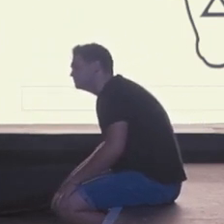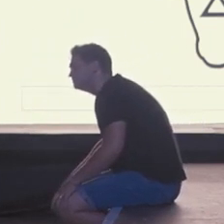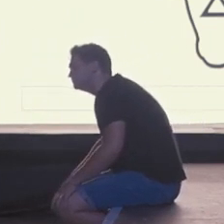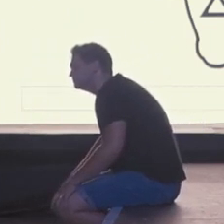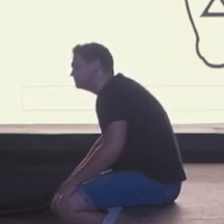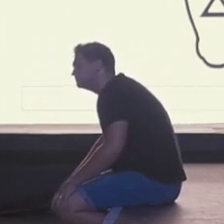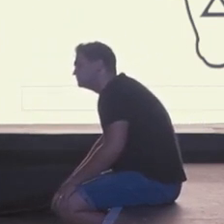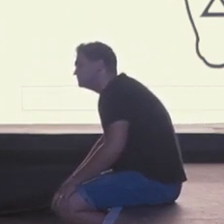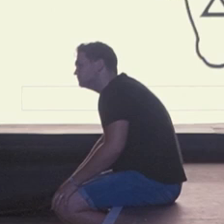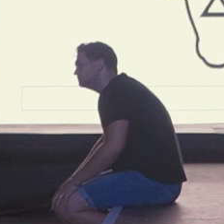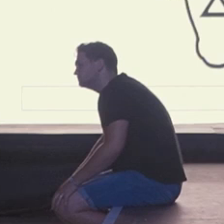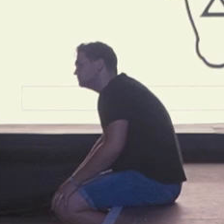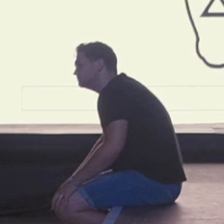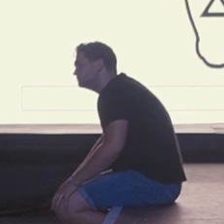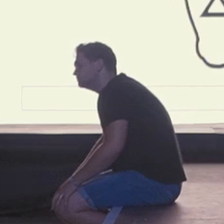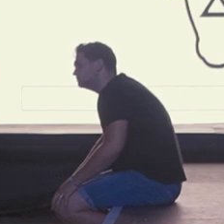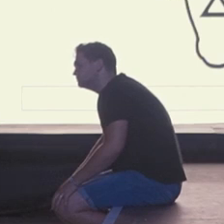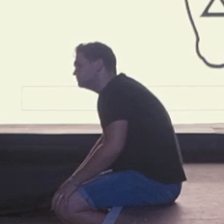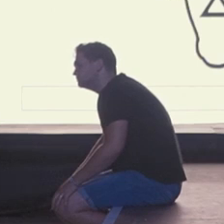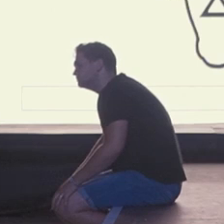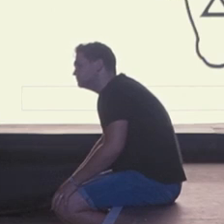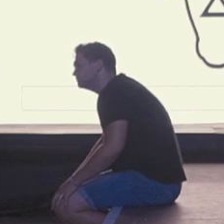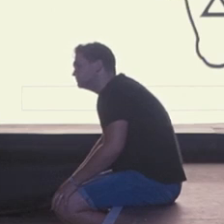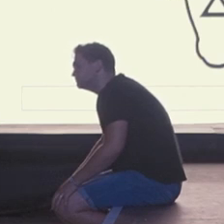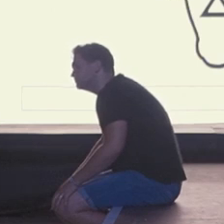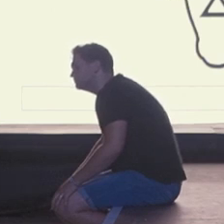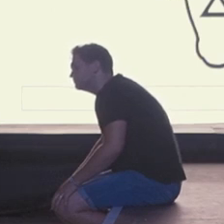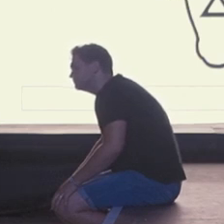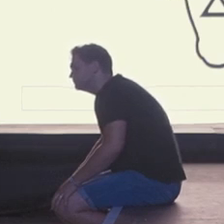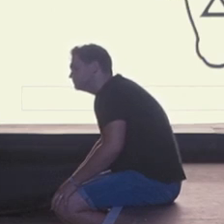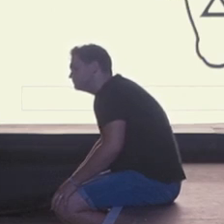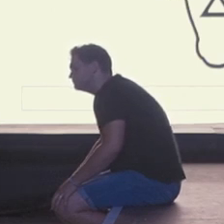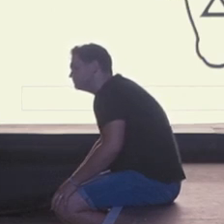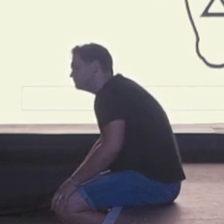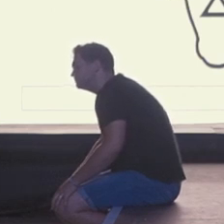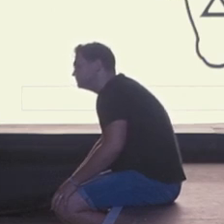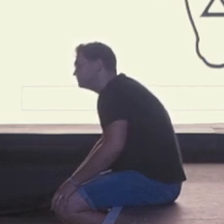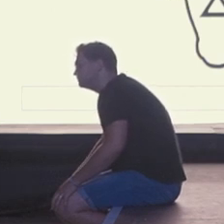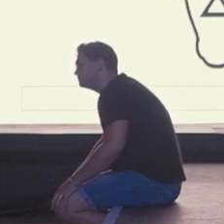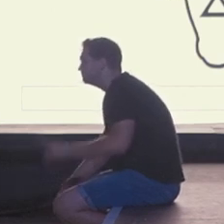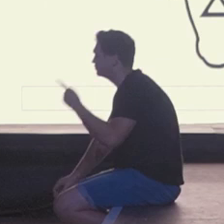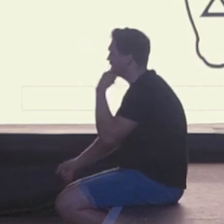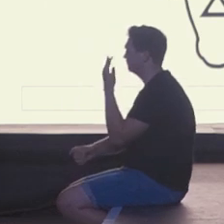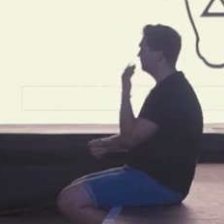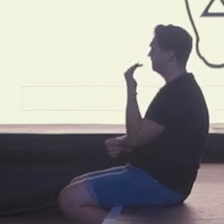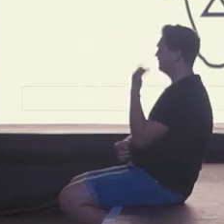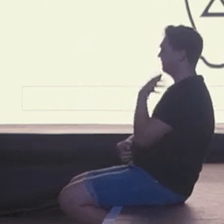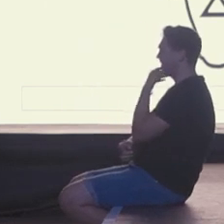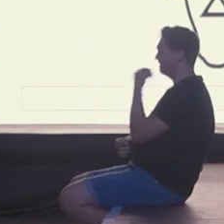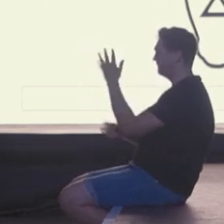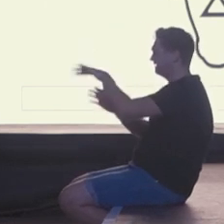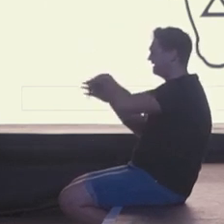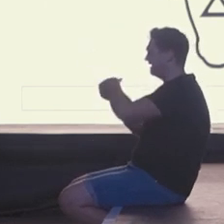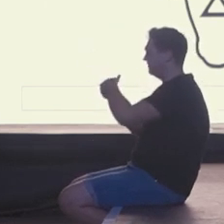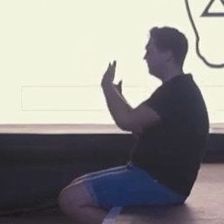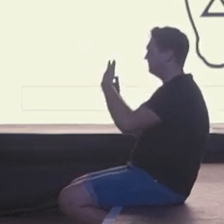before, but I didn't think it was quite towards getting in the movement and activism. I think it was like, what can I